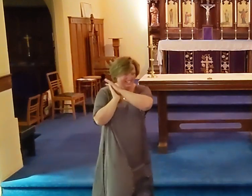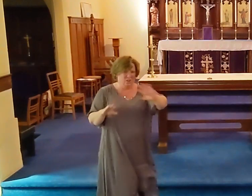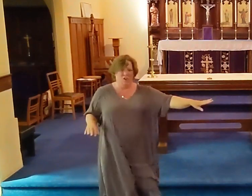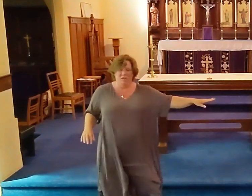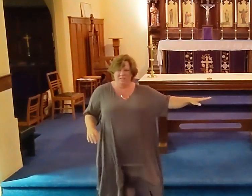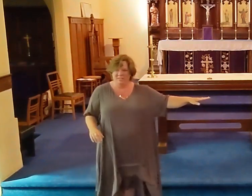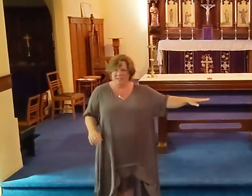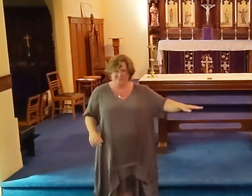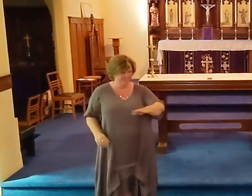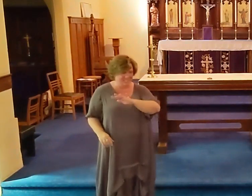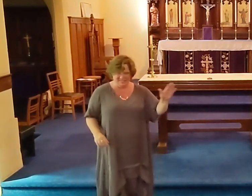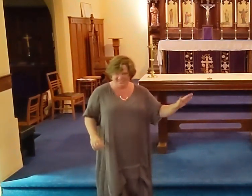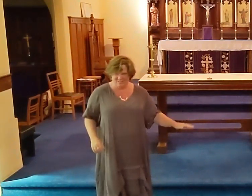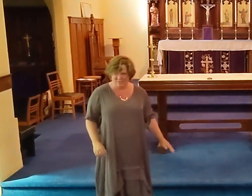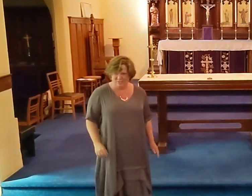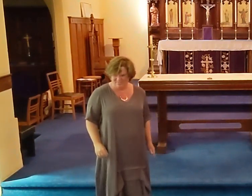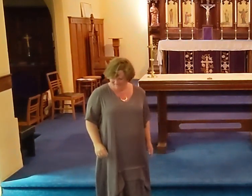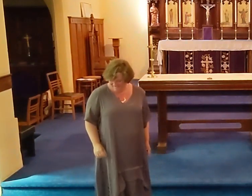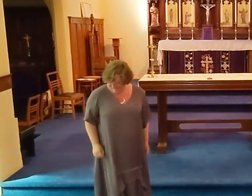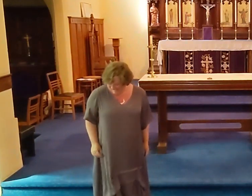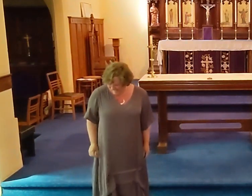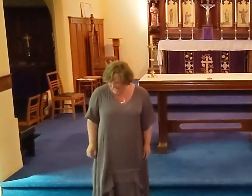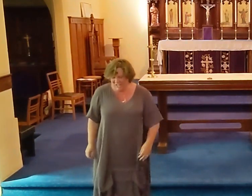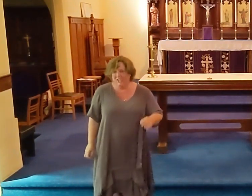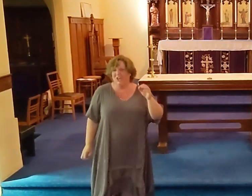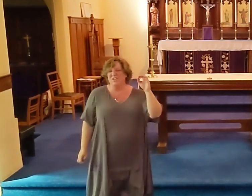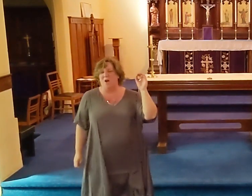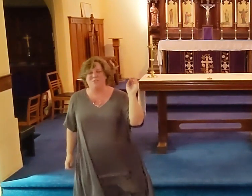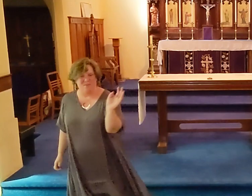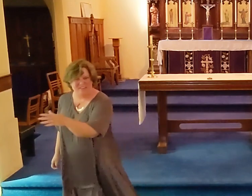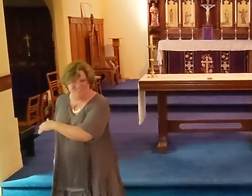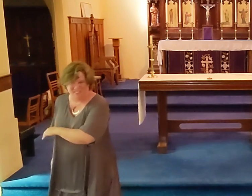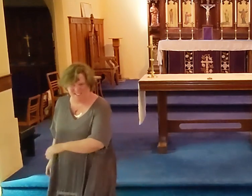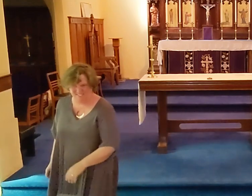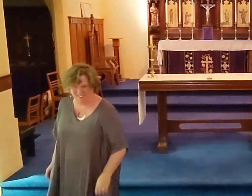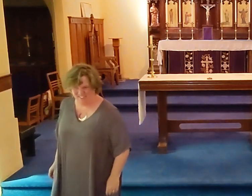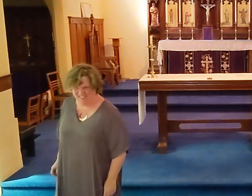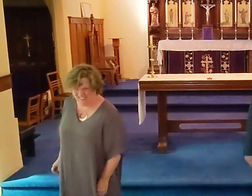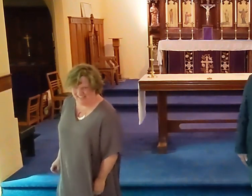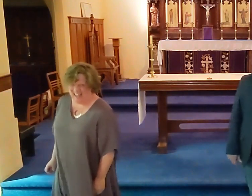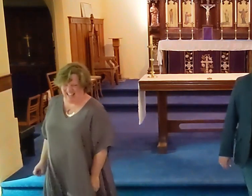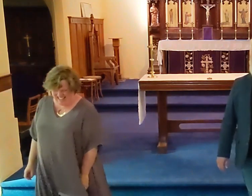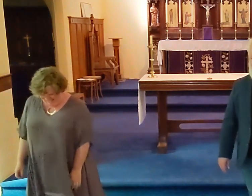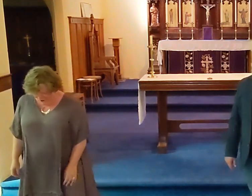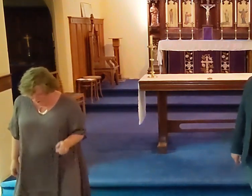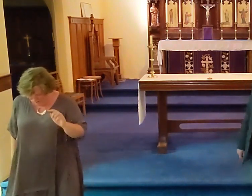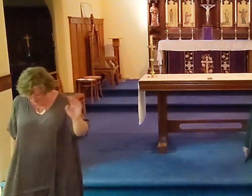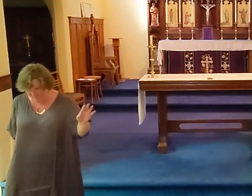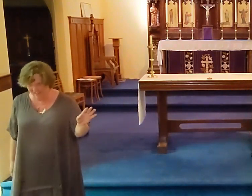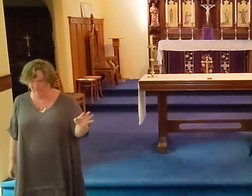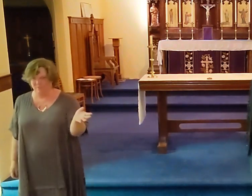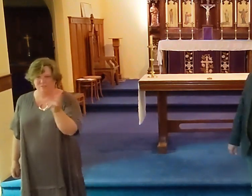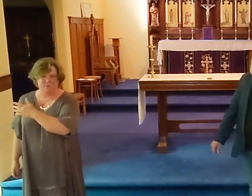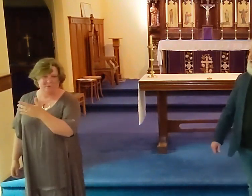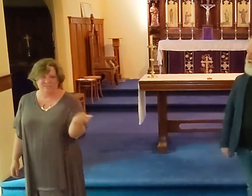We're not going to do it to you. Oh. No, that's it. That's what we're doing. You know the rest of that song. One way